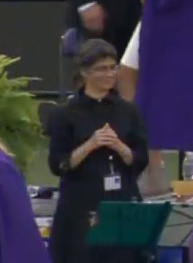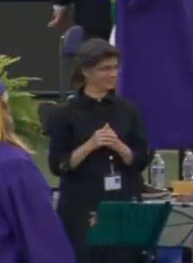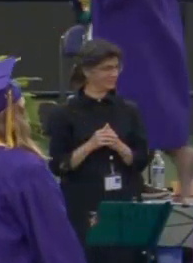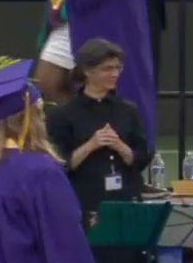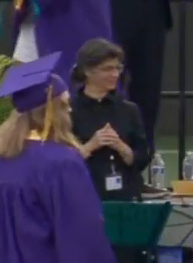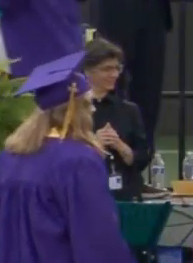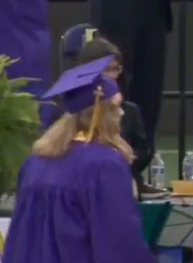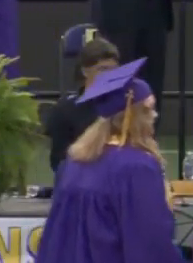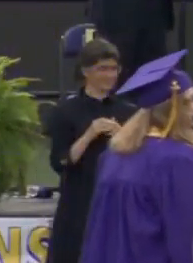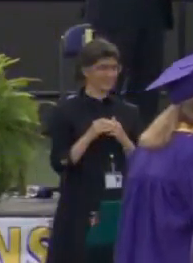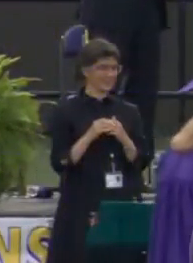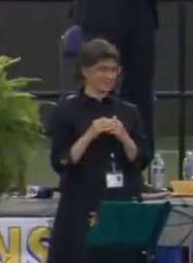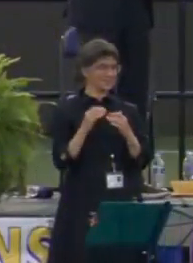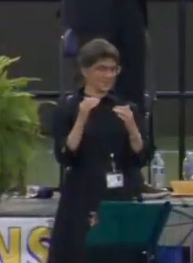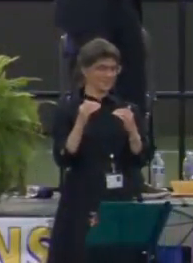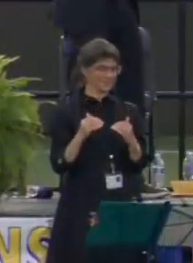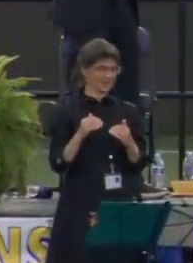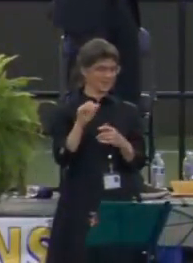Aminata Biliti.